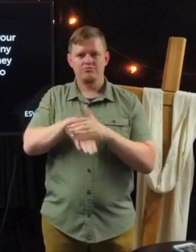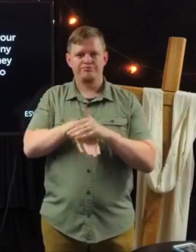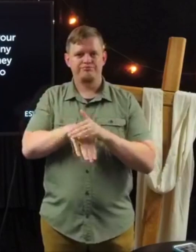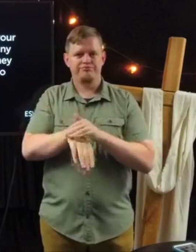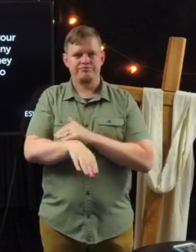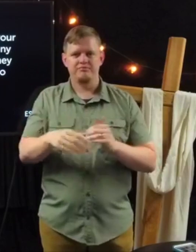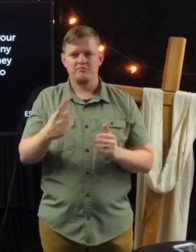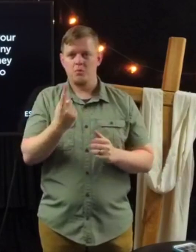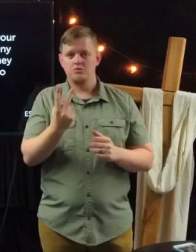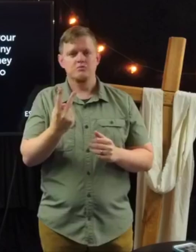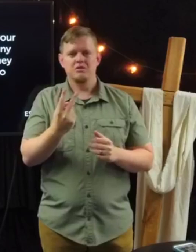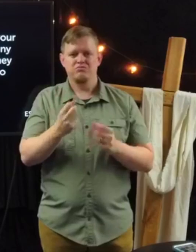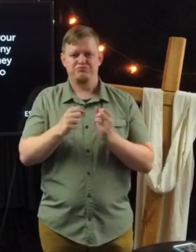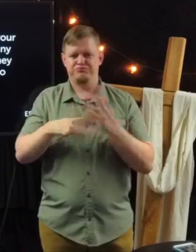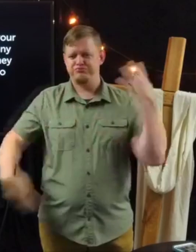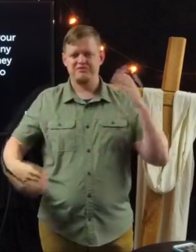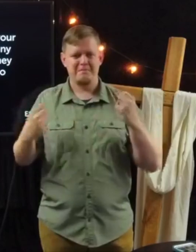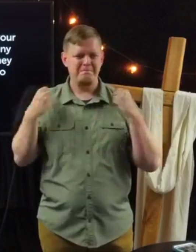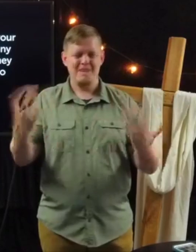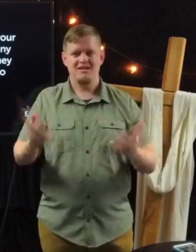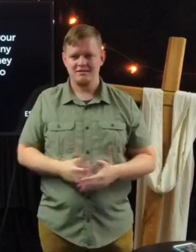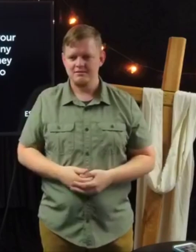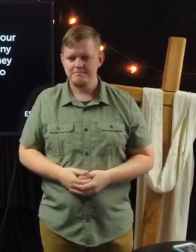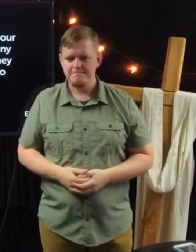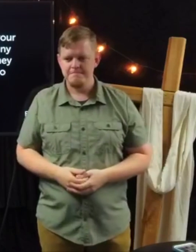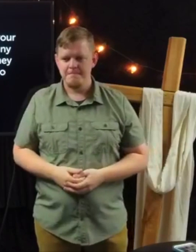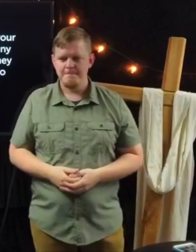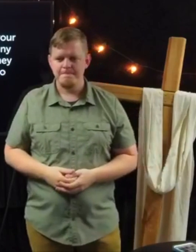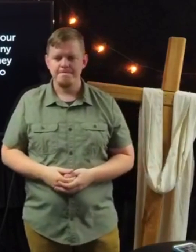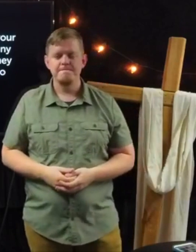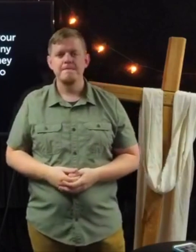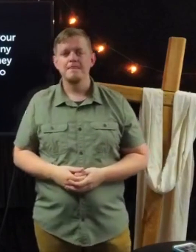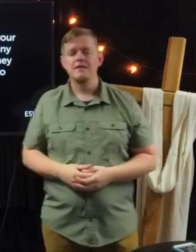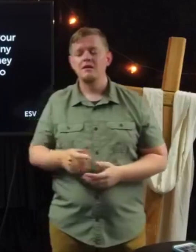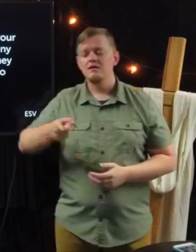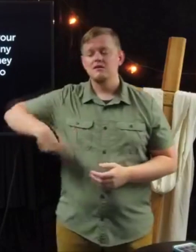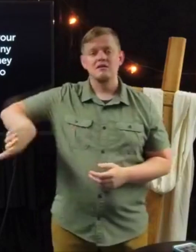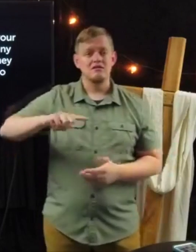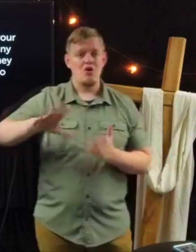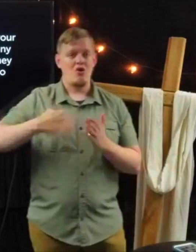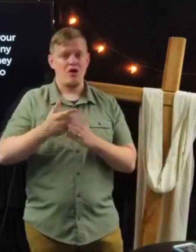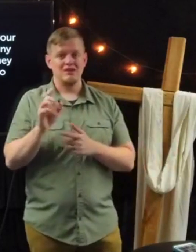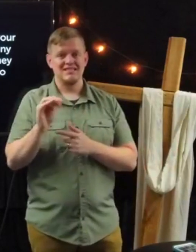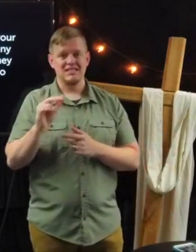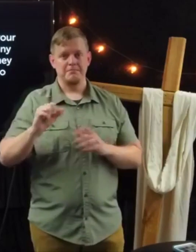For there are many demons, many, many demons have entered him. And the